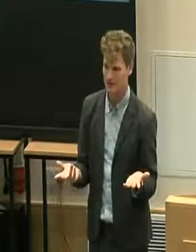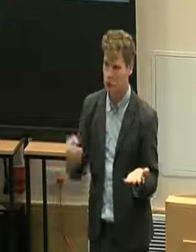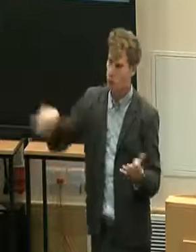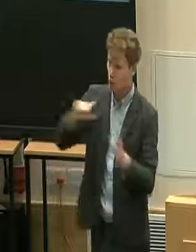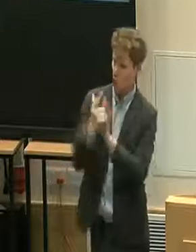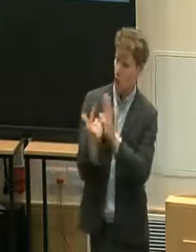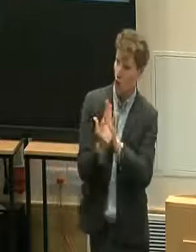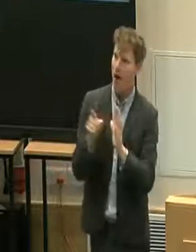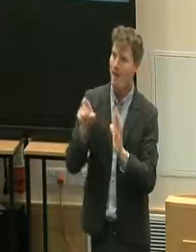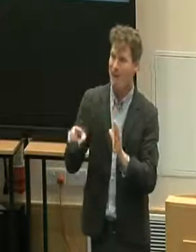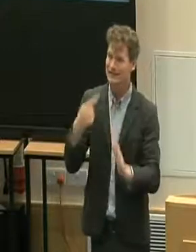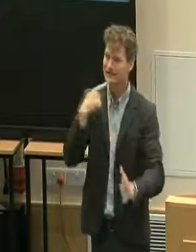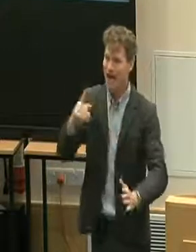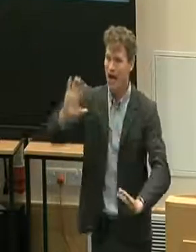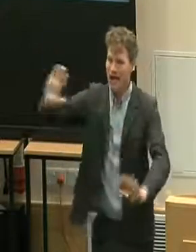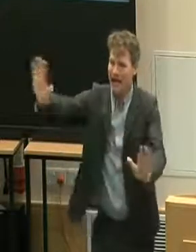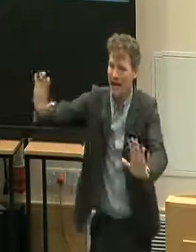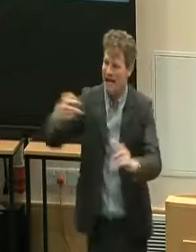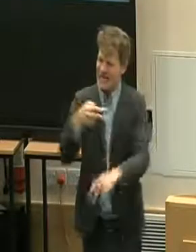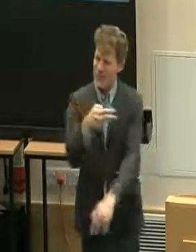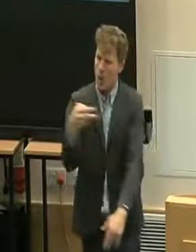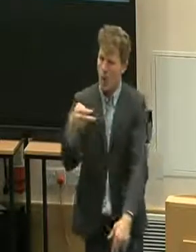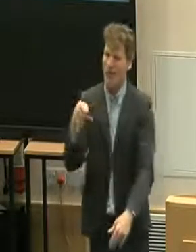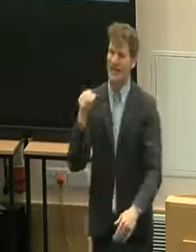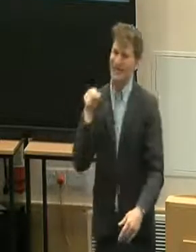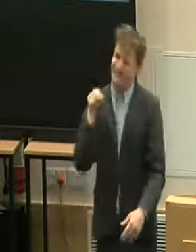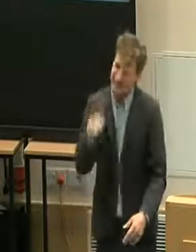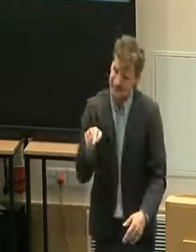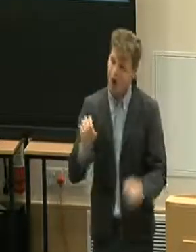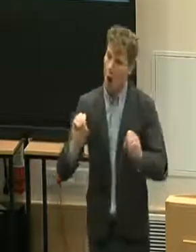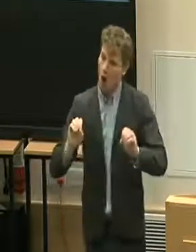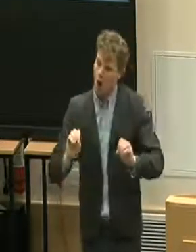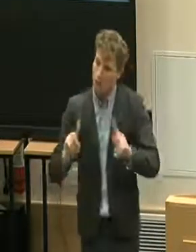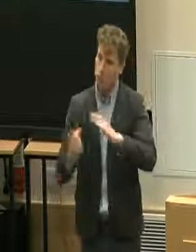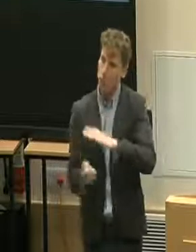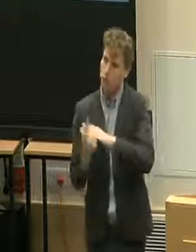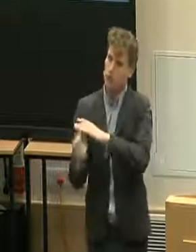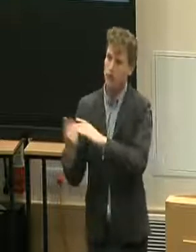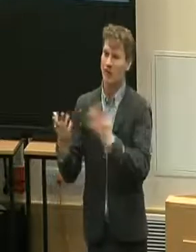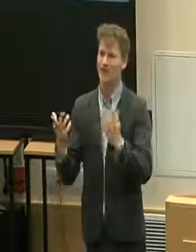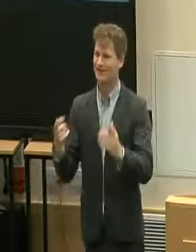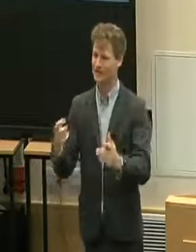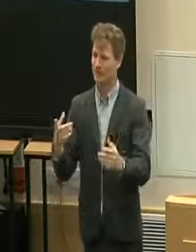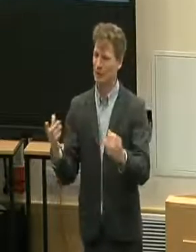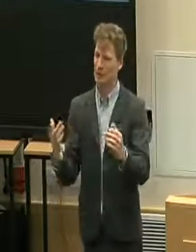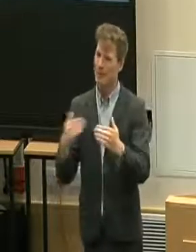equality of opportunity is the robust version I'm thinking of and not the weak one. Okay, human rights